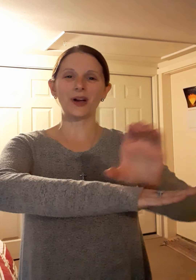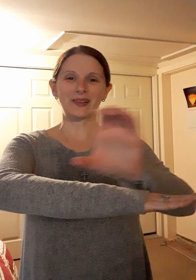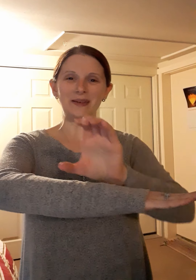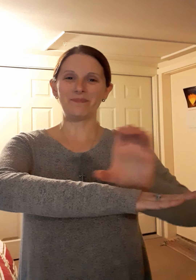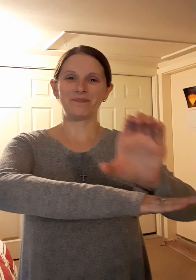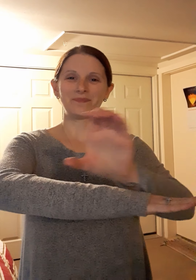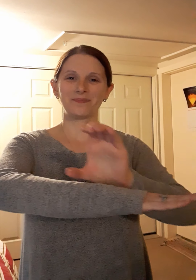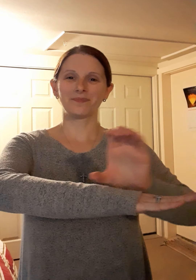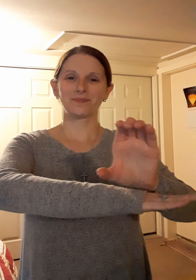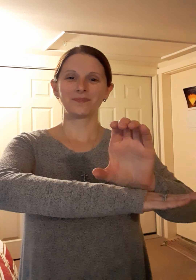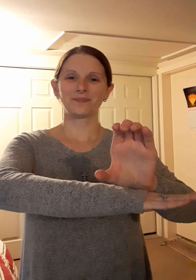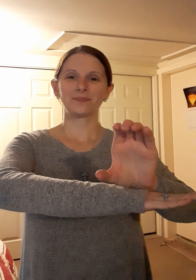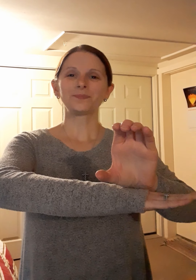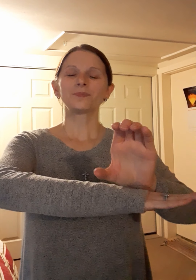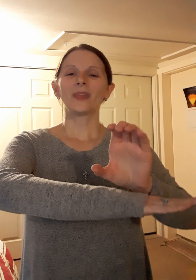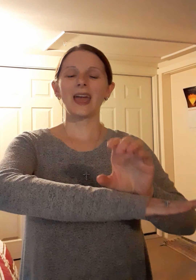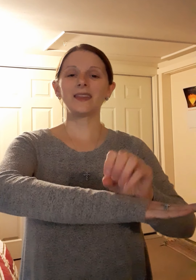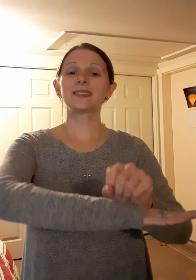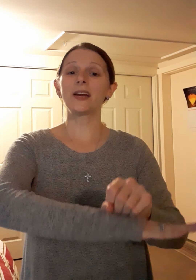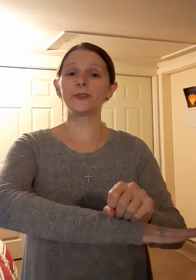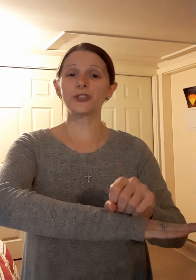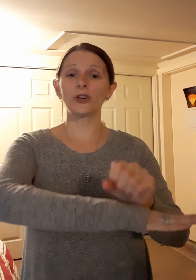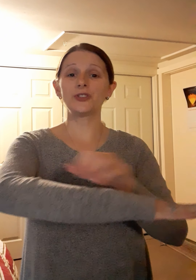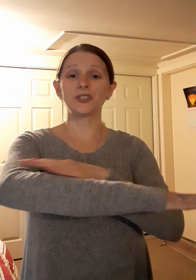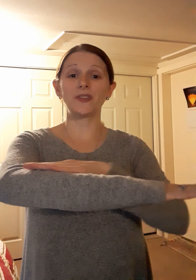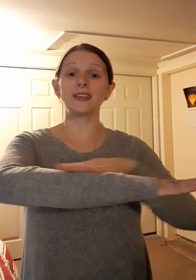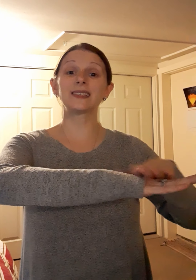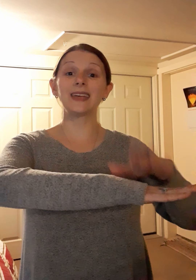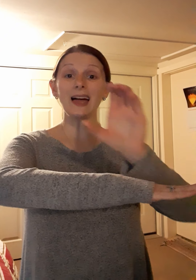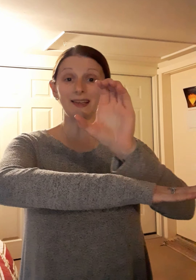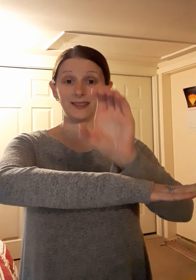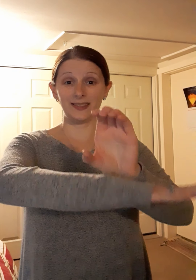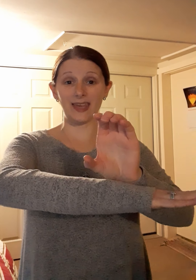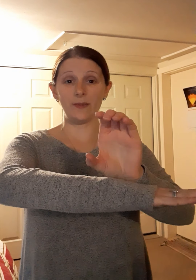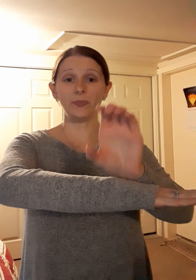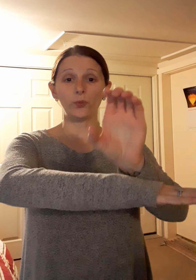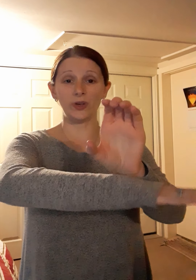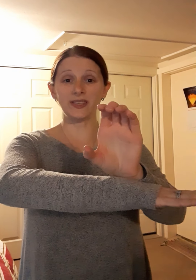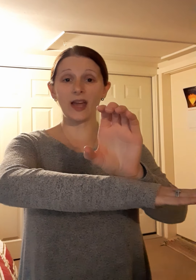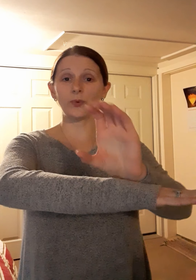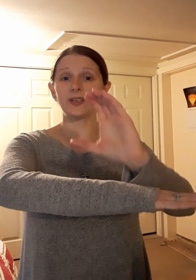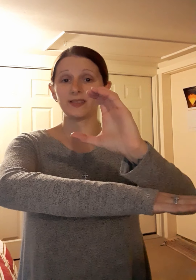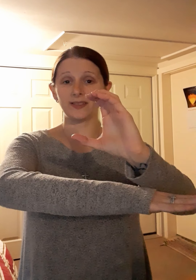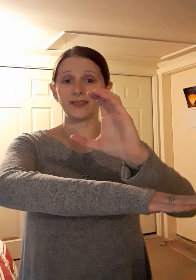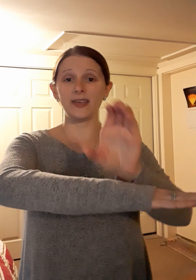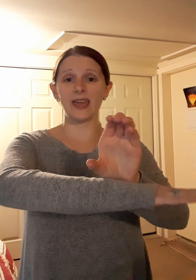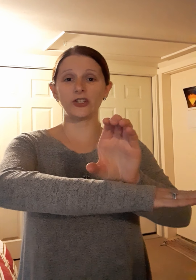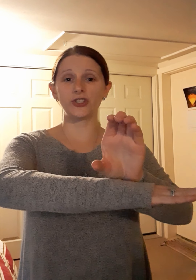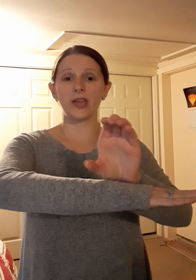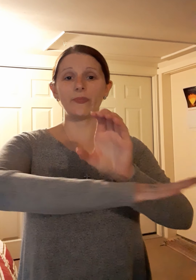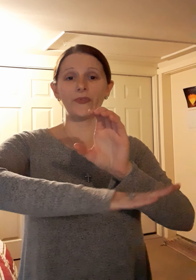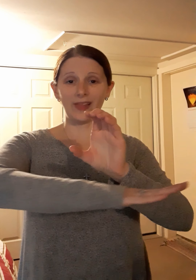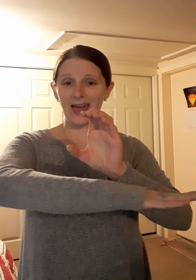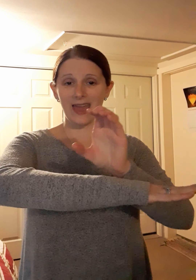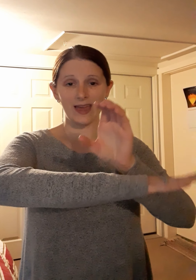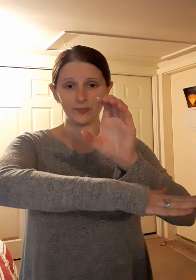chocolate. And the sign for church is done the exact same, wrist at wrist, C hand shape, flat hand,